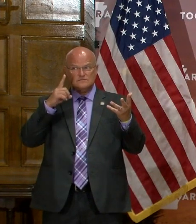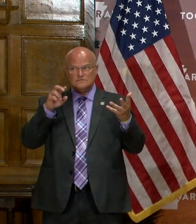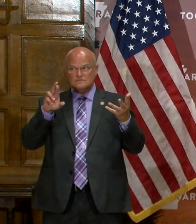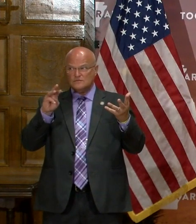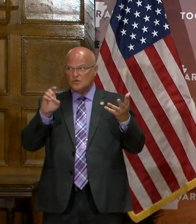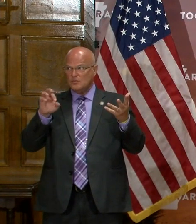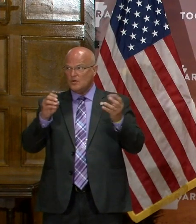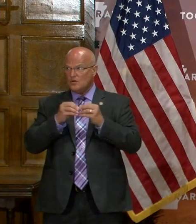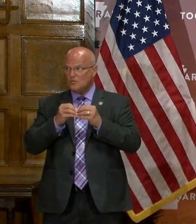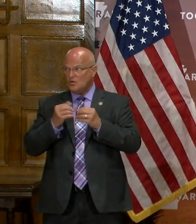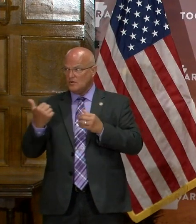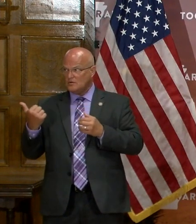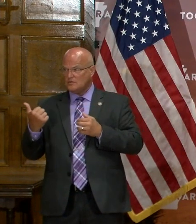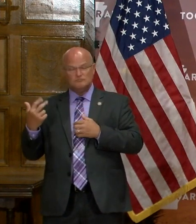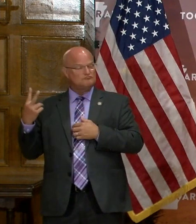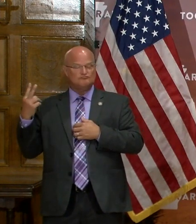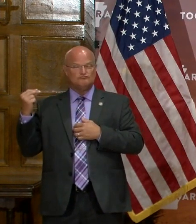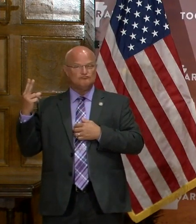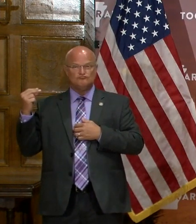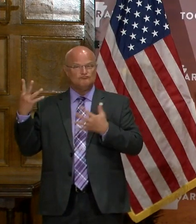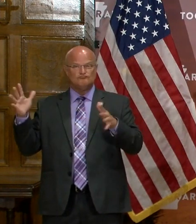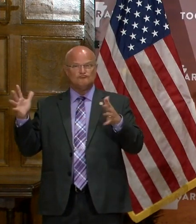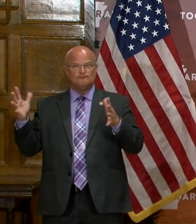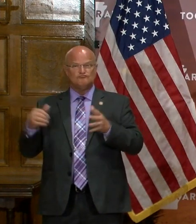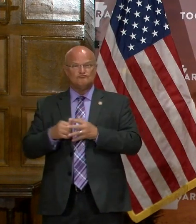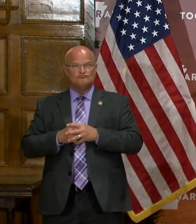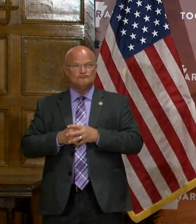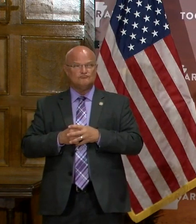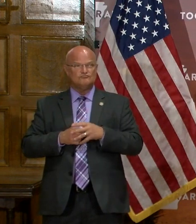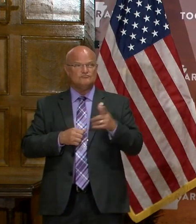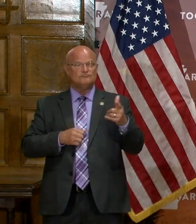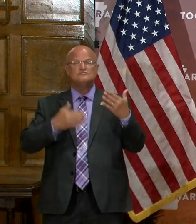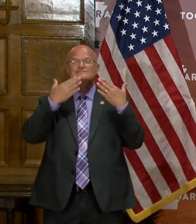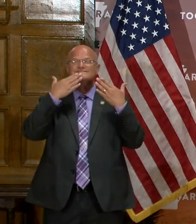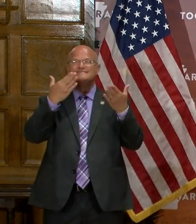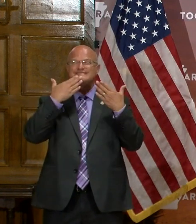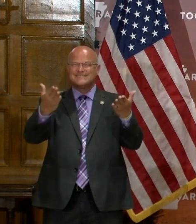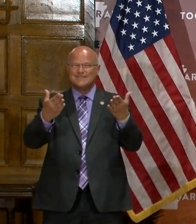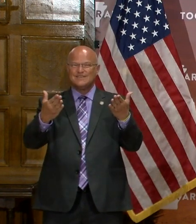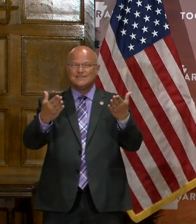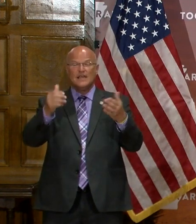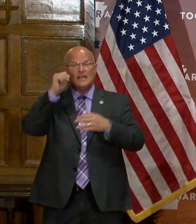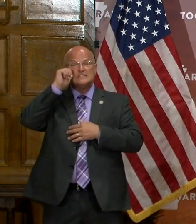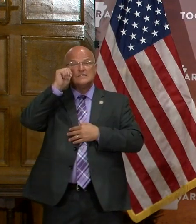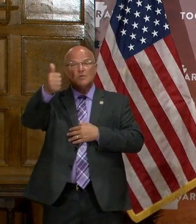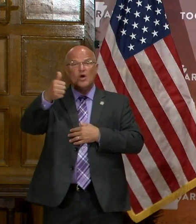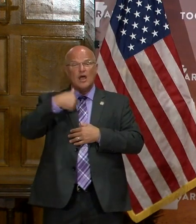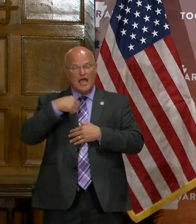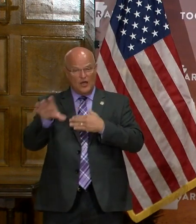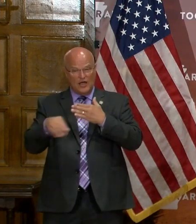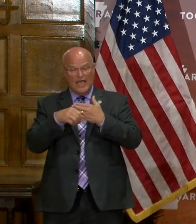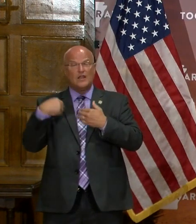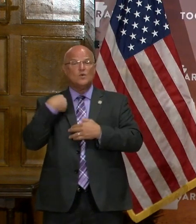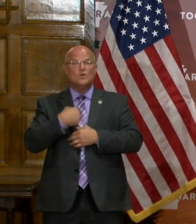Dr. Romero, do you have anything else? No, that was it. All right, well, thank you. And tomorrow I'll